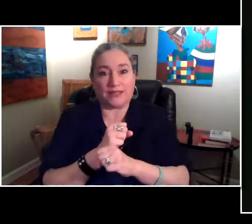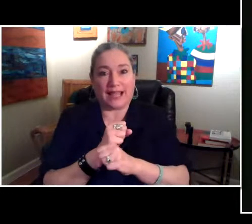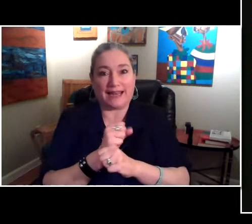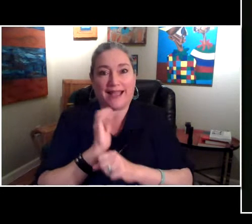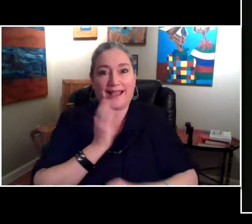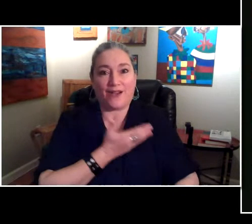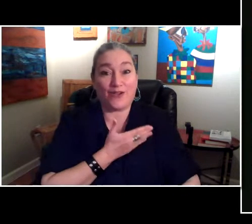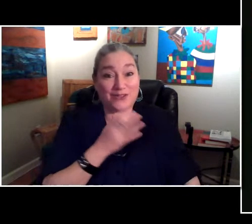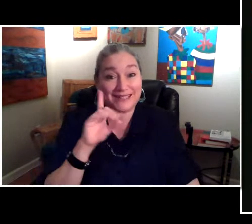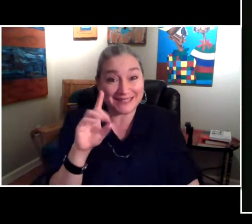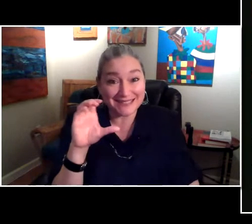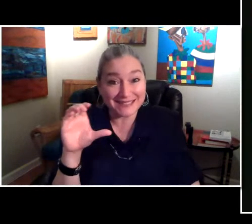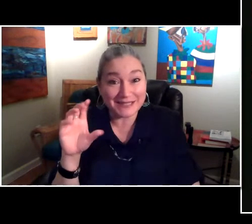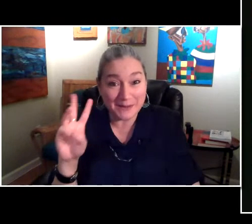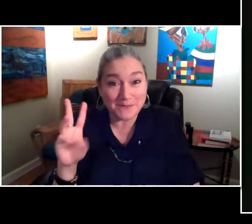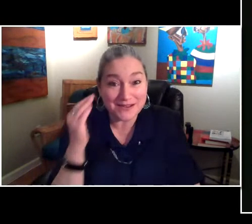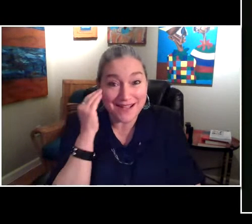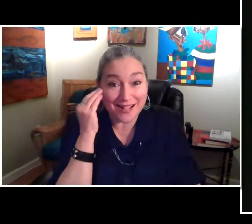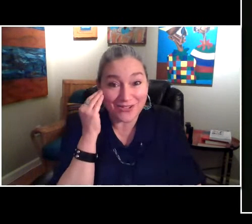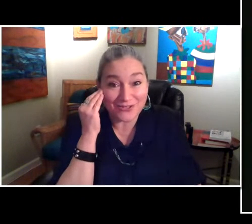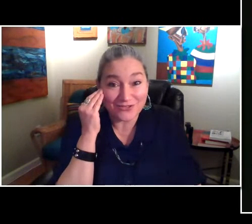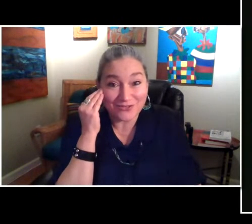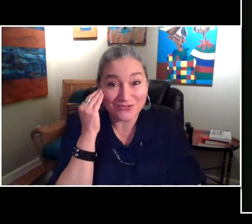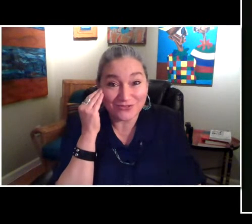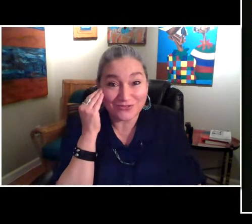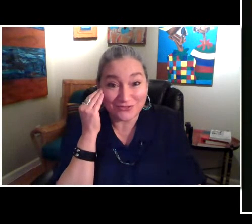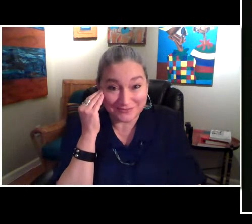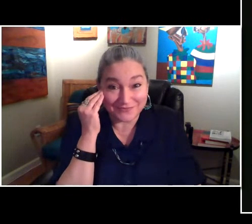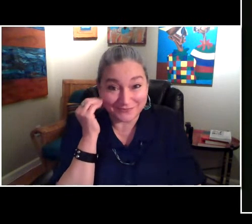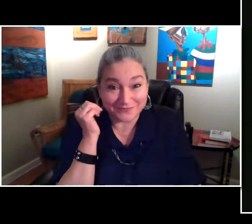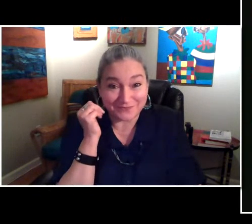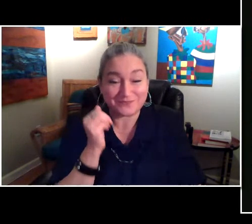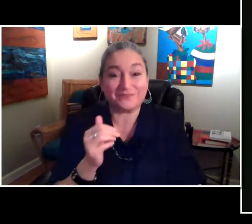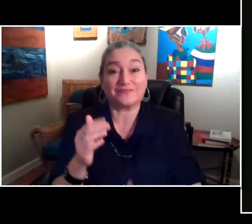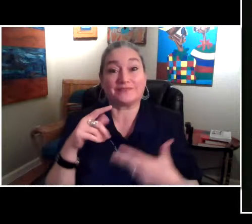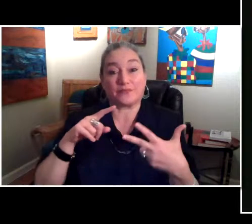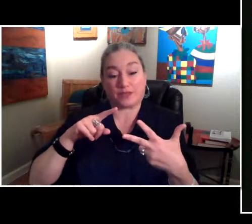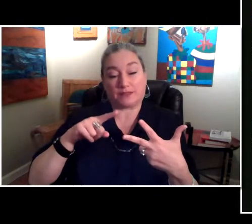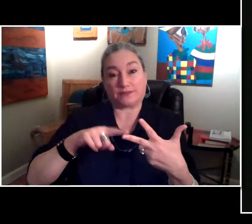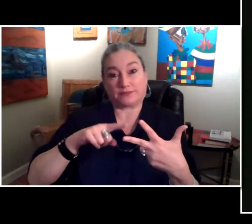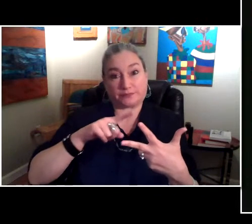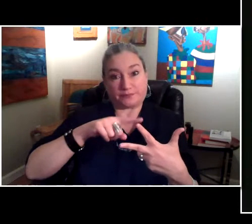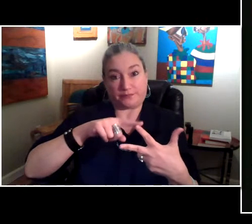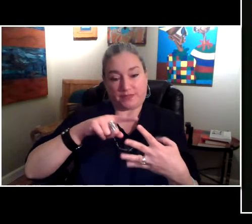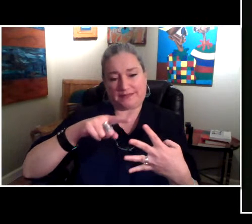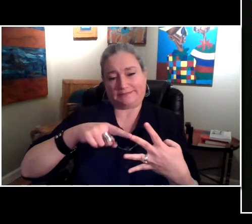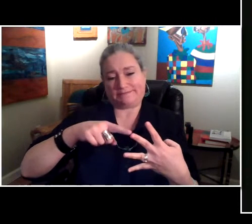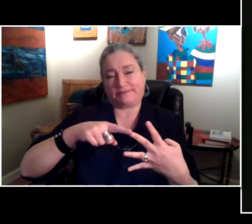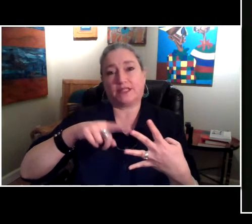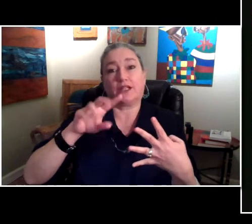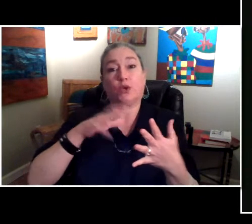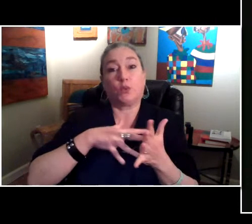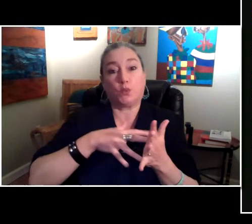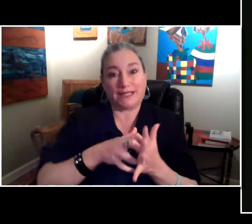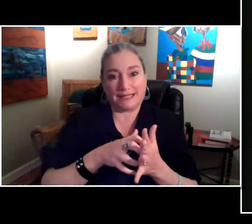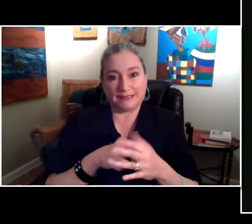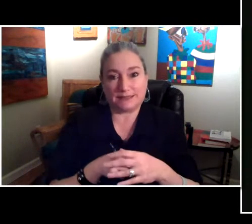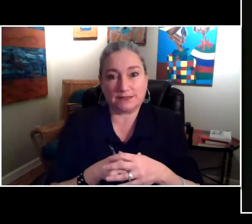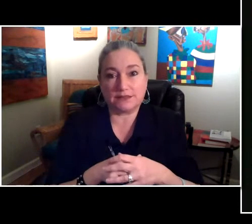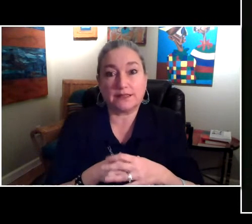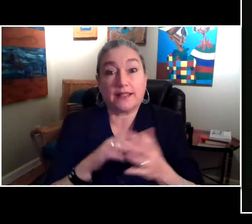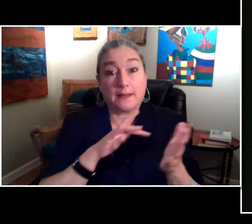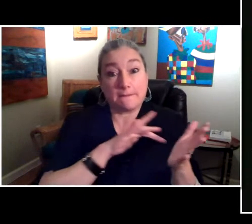220 years of wealth that we have then used to protect our DCCW knowledge.